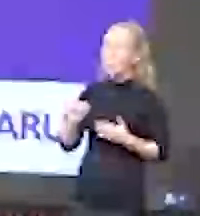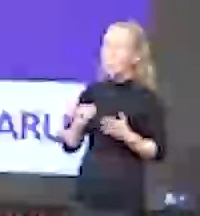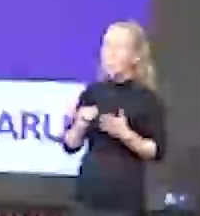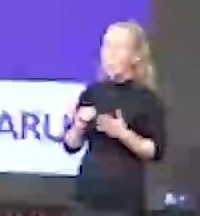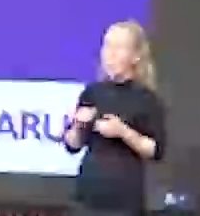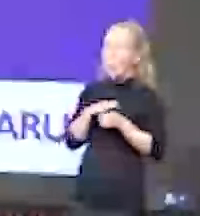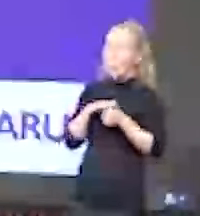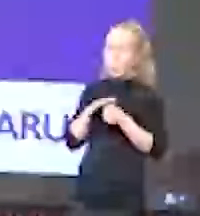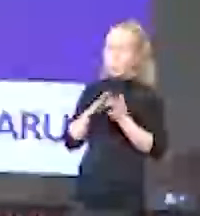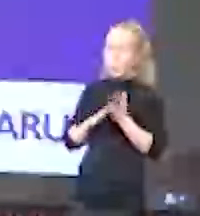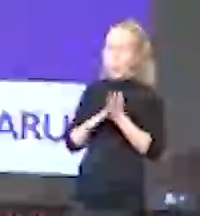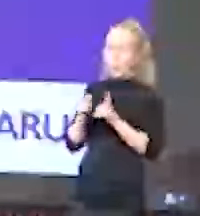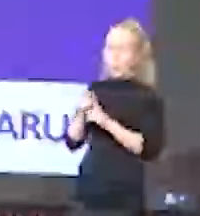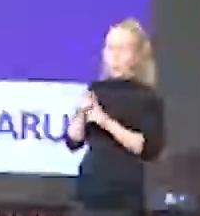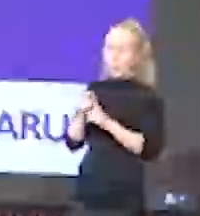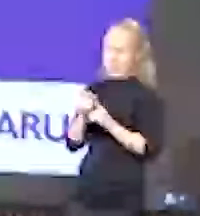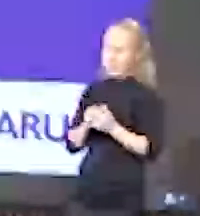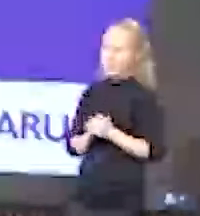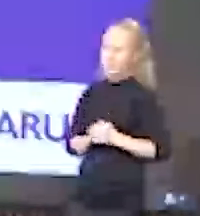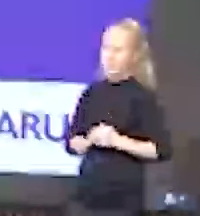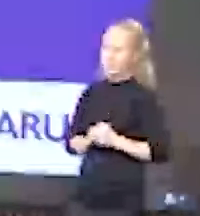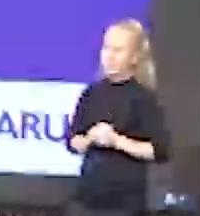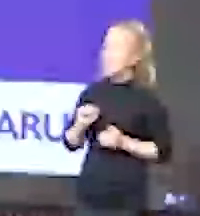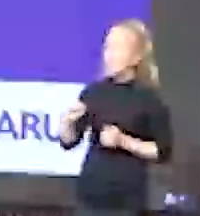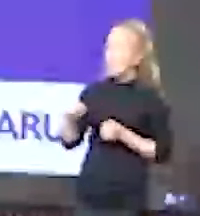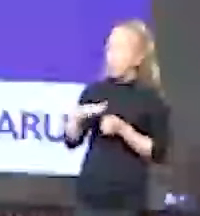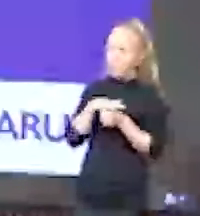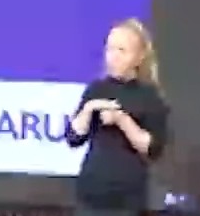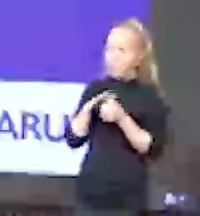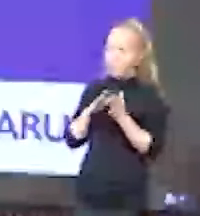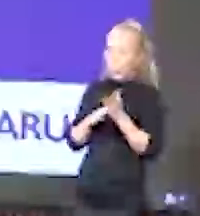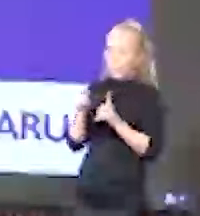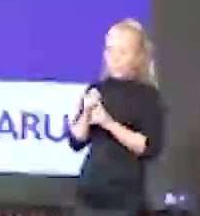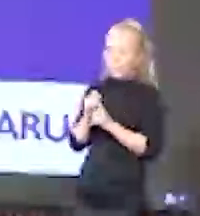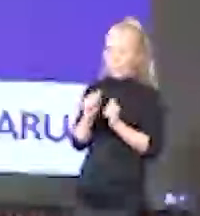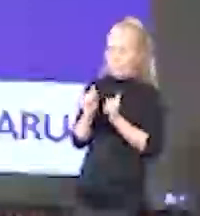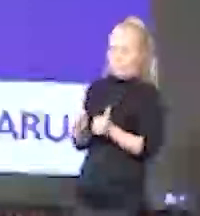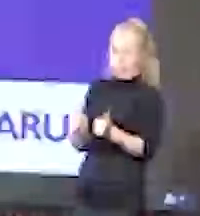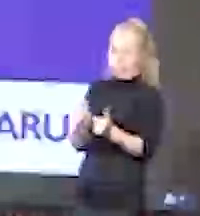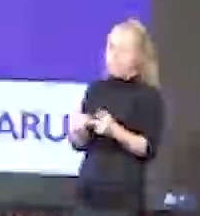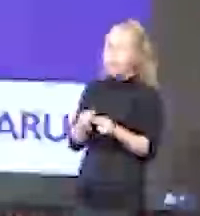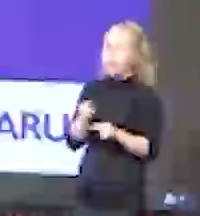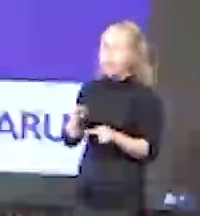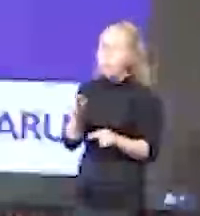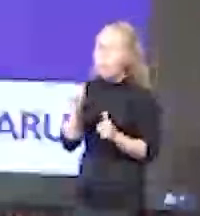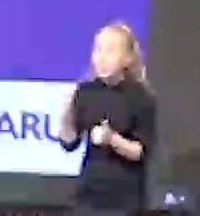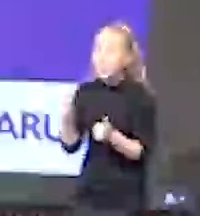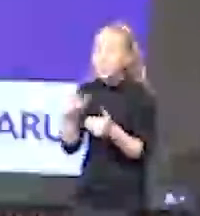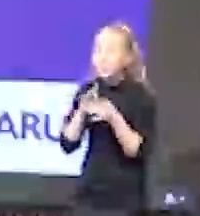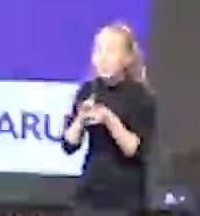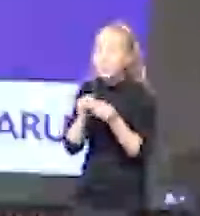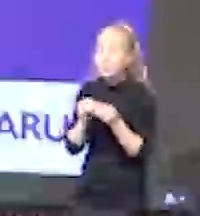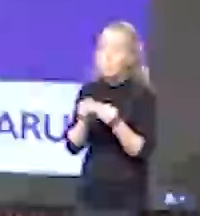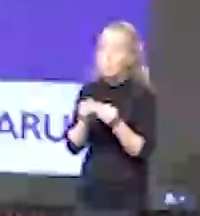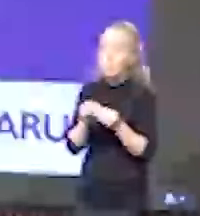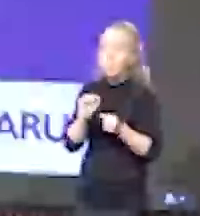underestimate how quick and effective it can be, is if you've got a good relationship with the local member of parliament